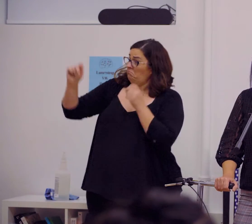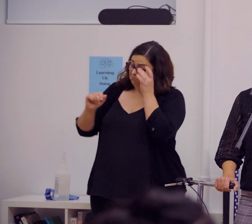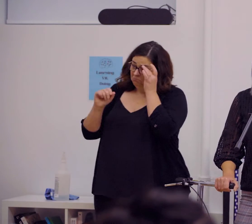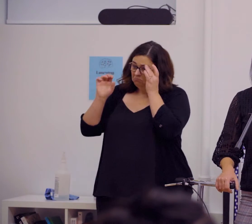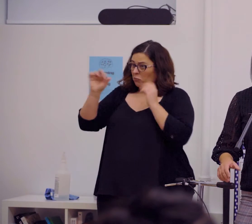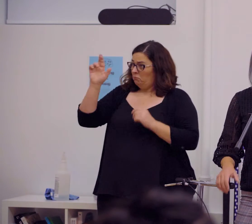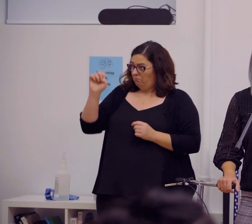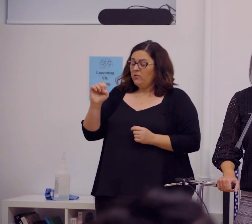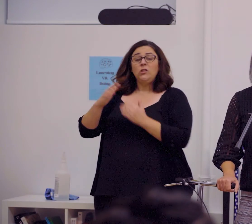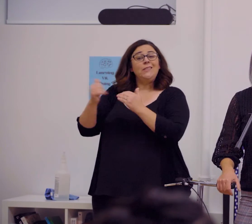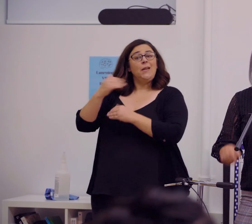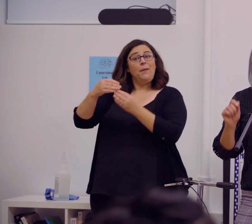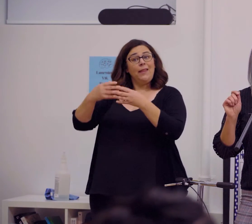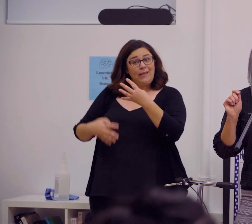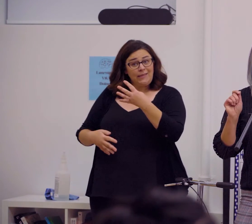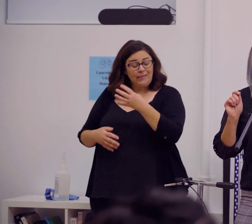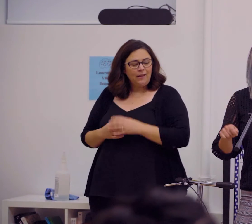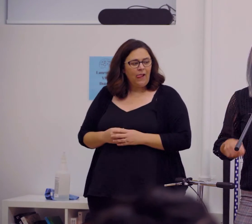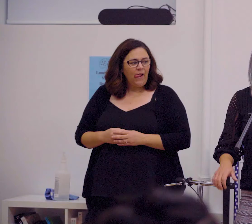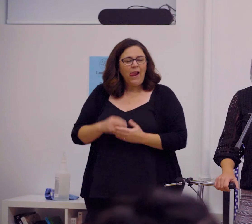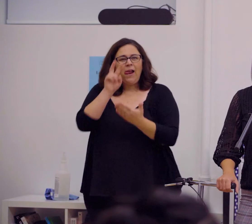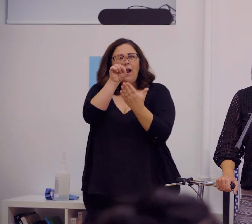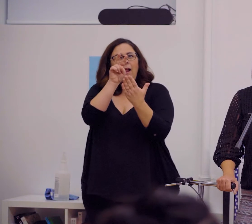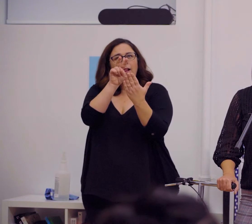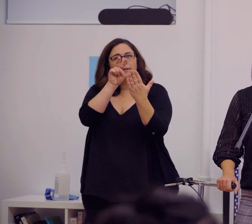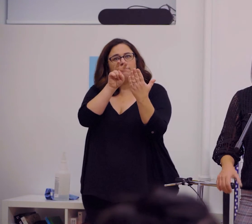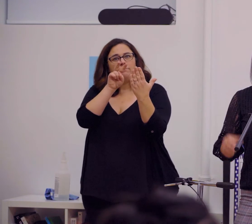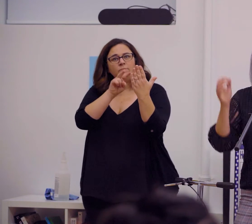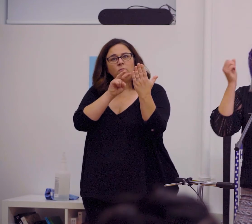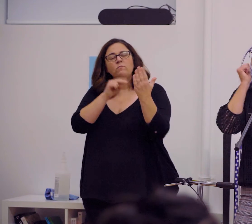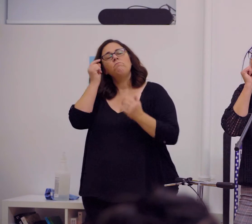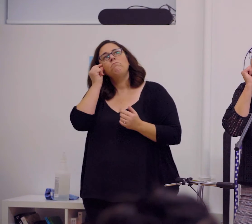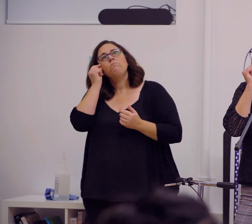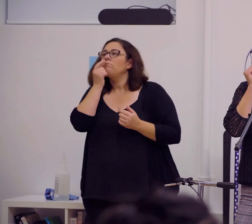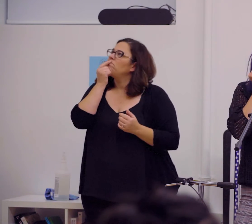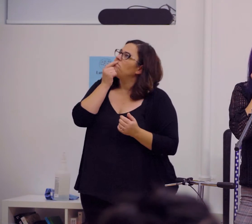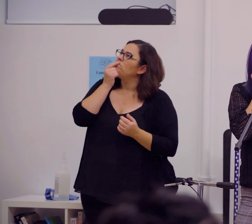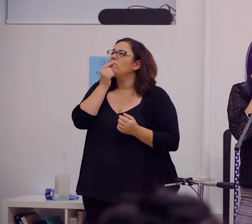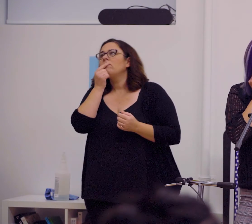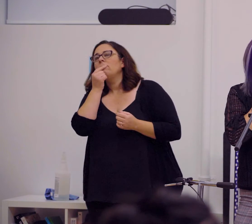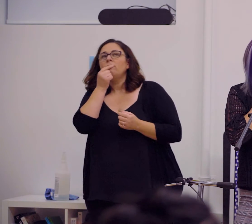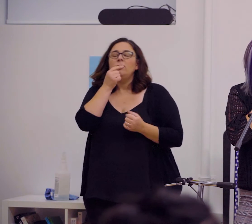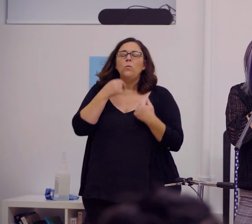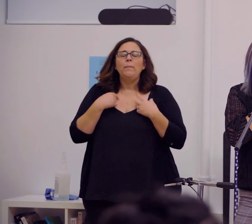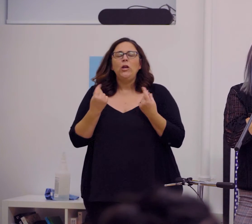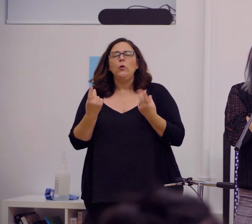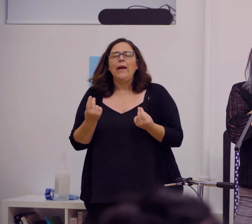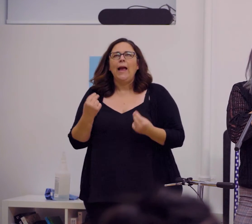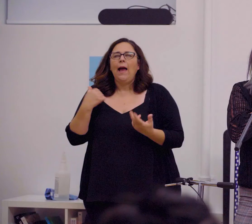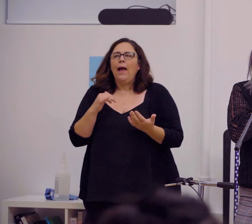no problem. She sent me the list. And then I started to go through the list and I was thinking, oh my goodness, what have I gotten myself